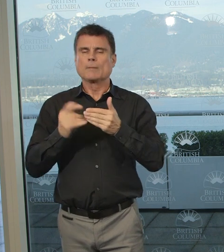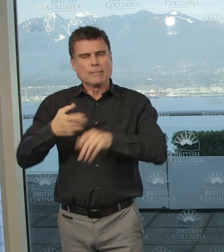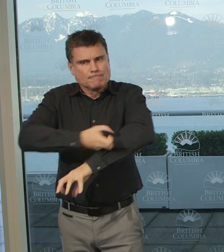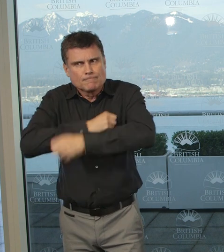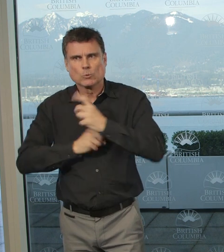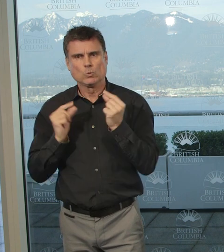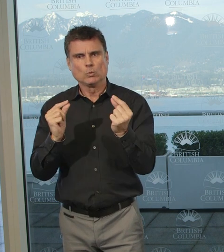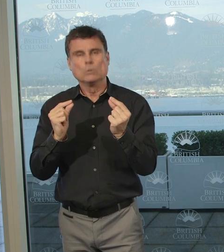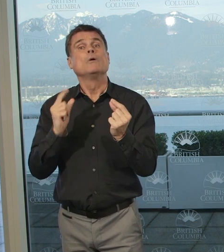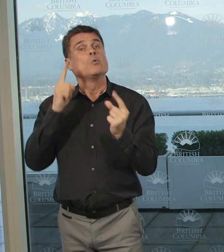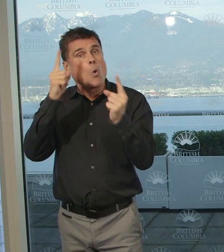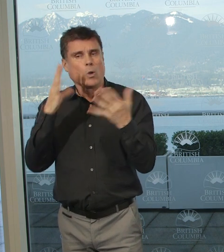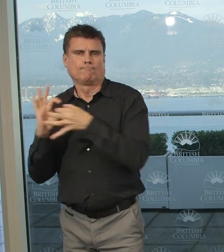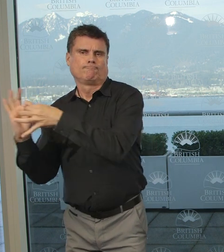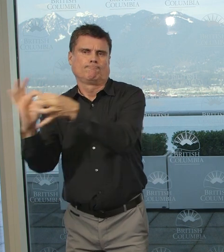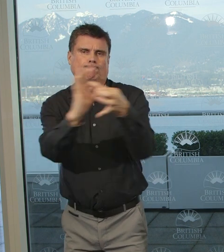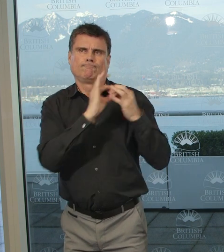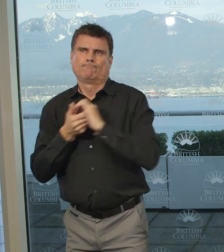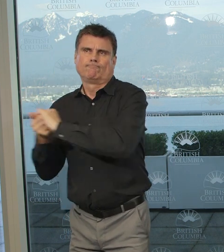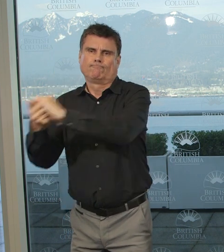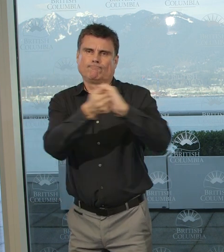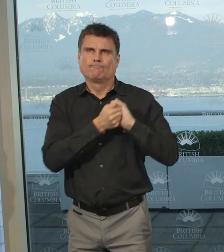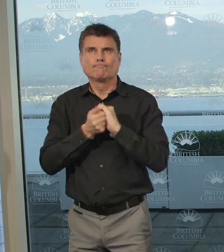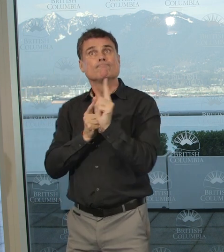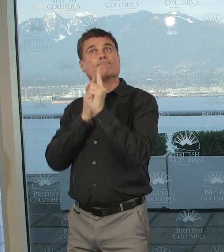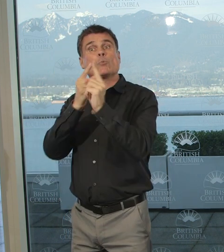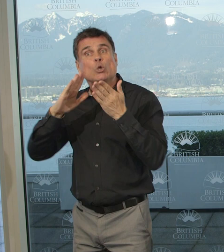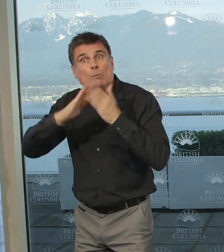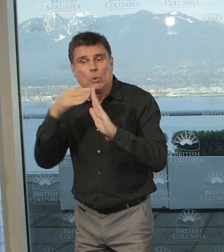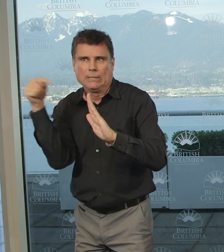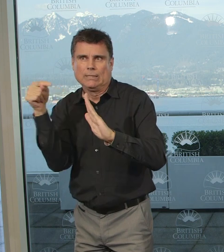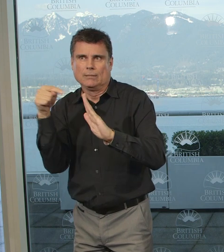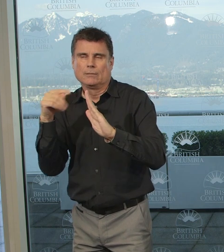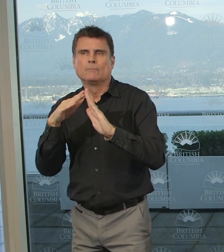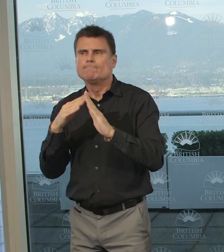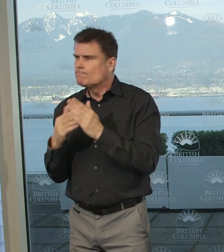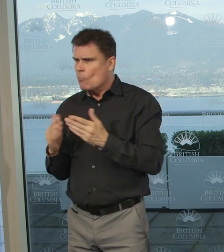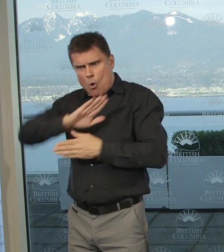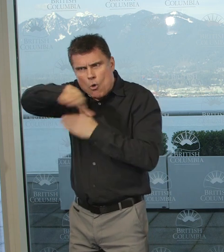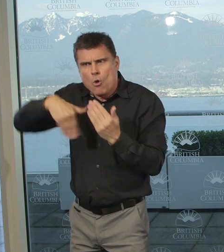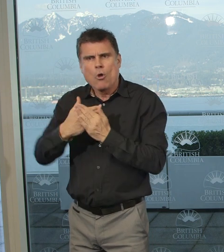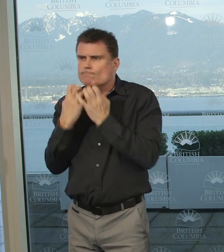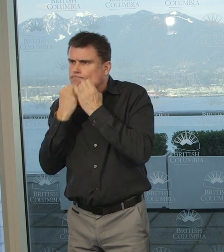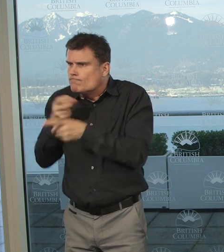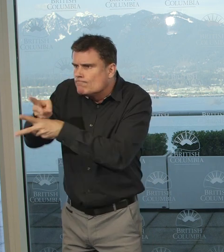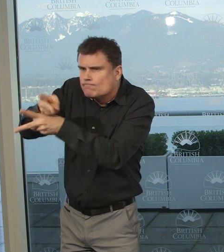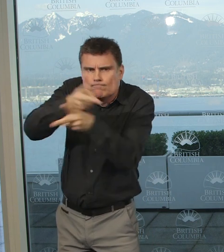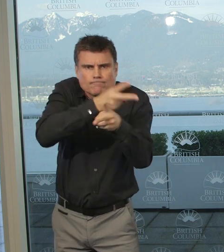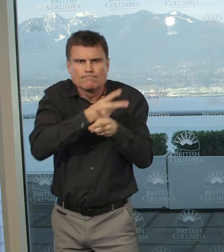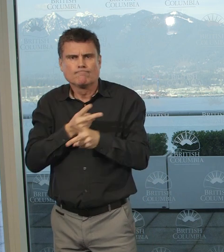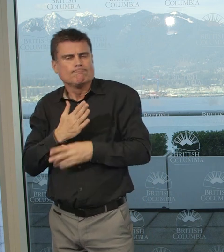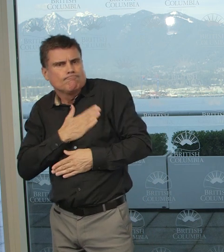community, helps those that we love, helps all of the people that we live around, live with, and care for. That's how